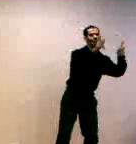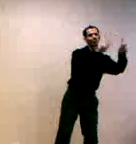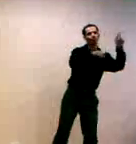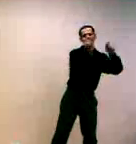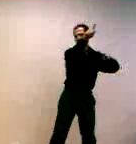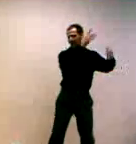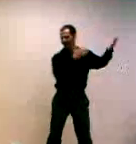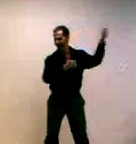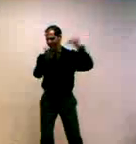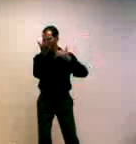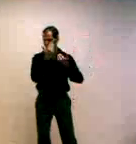Come,